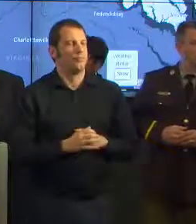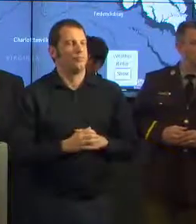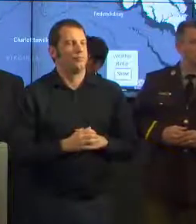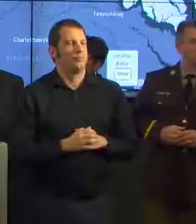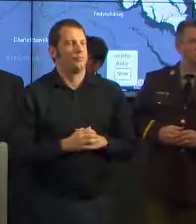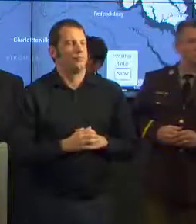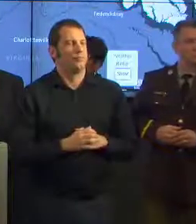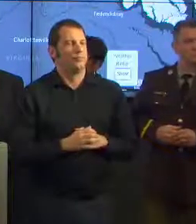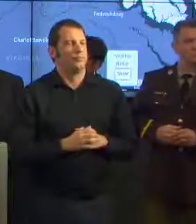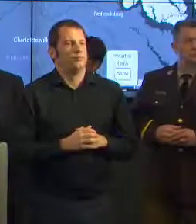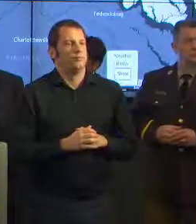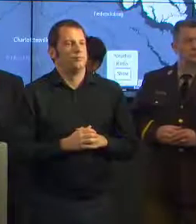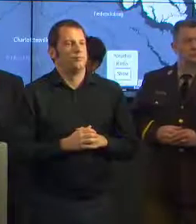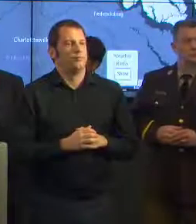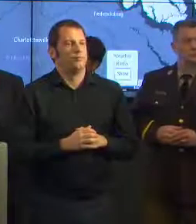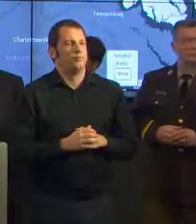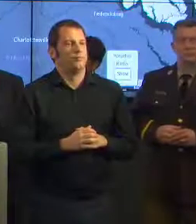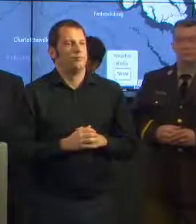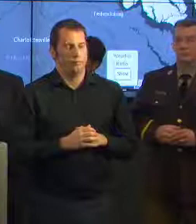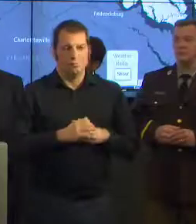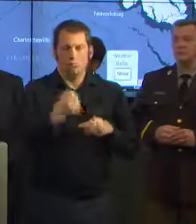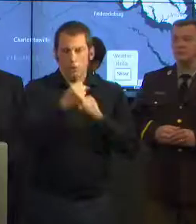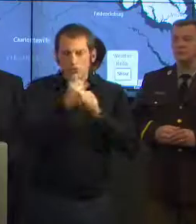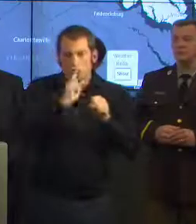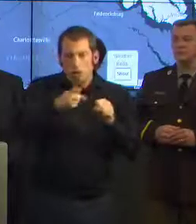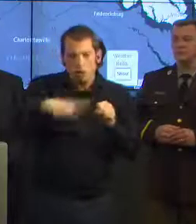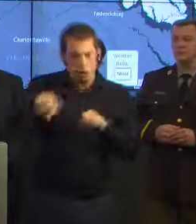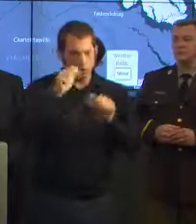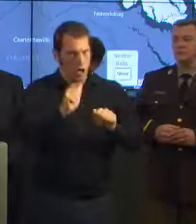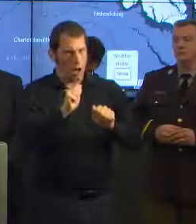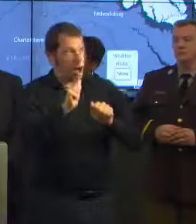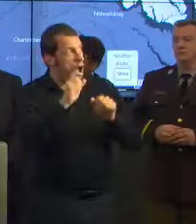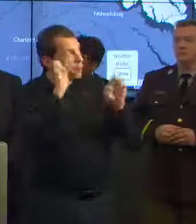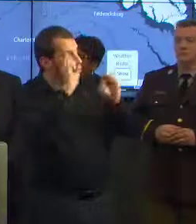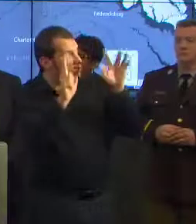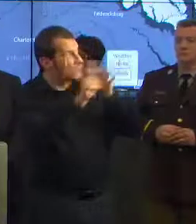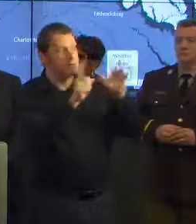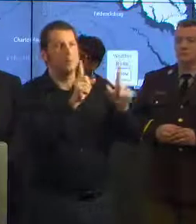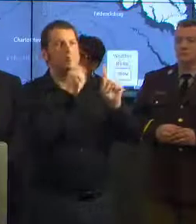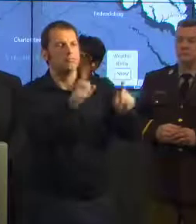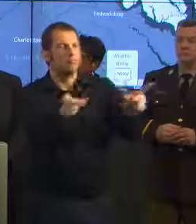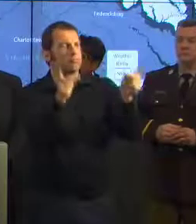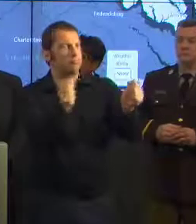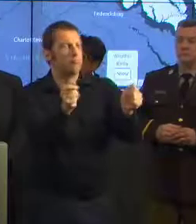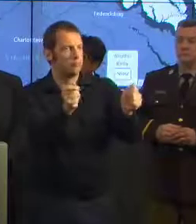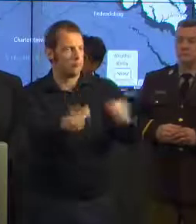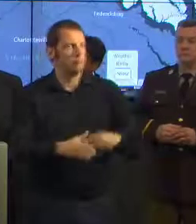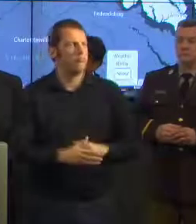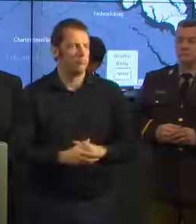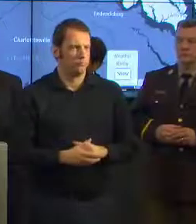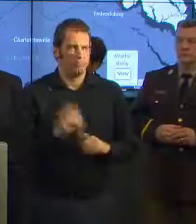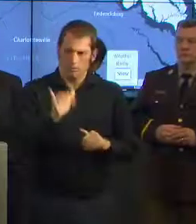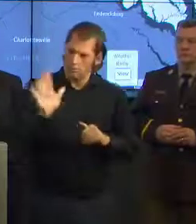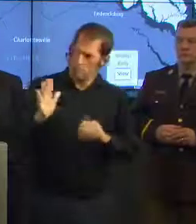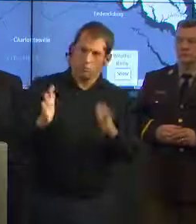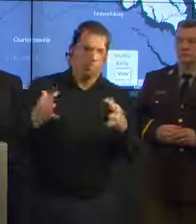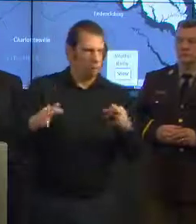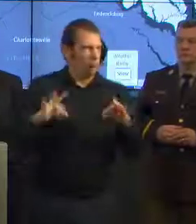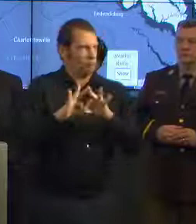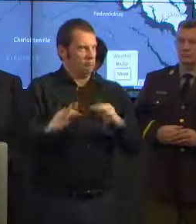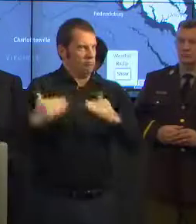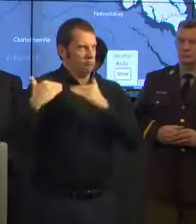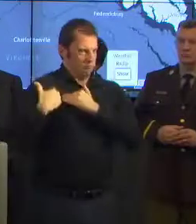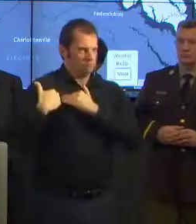be invaluable in this critically important role to spearhead the response to this emergency